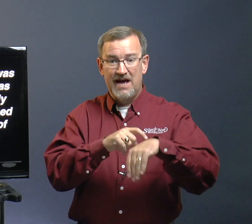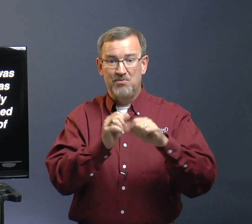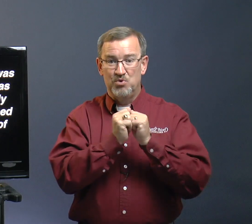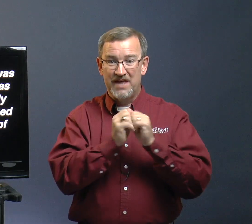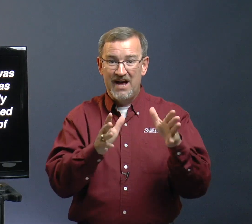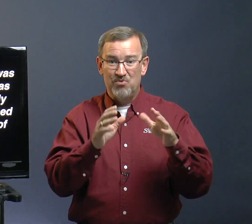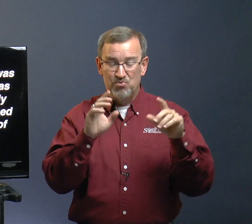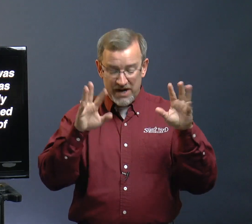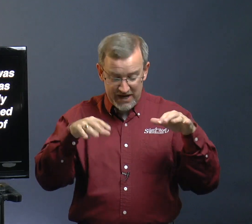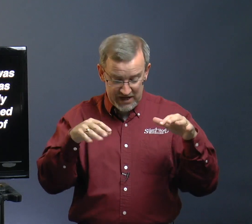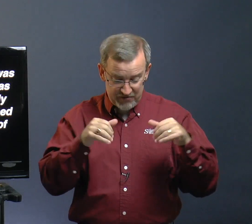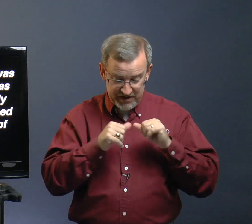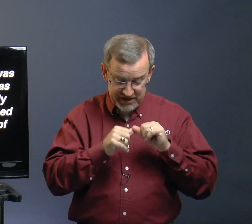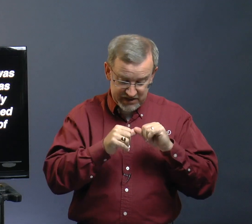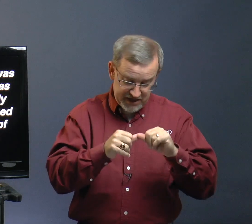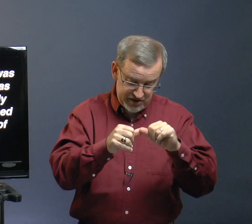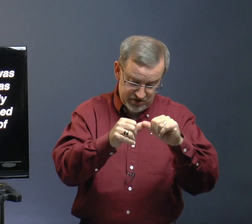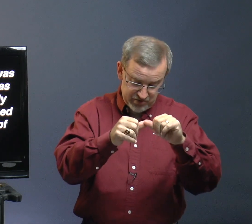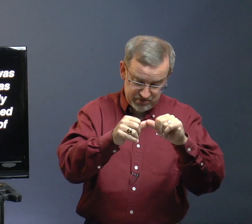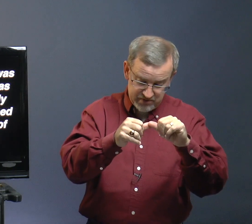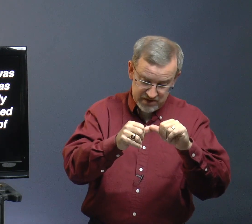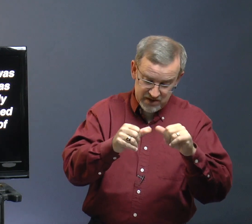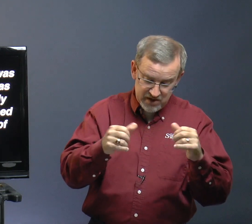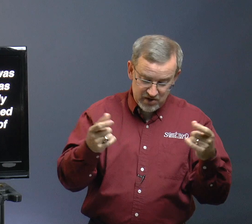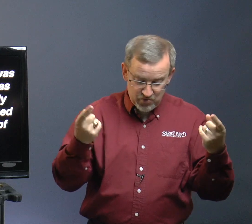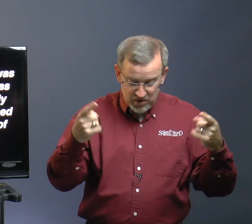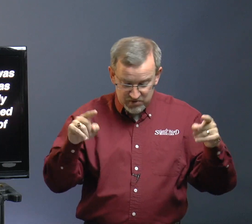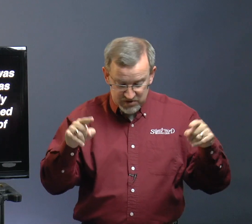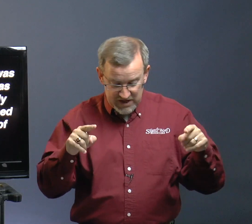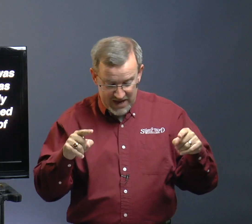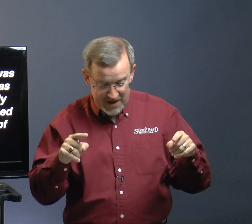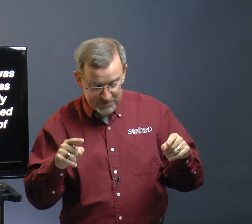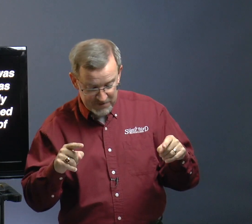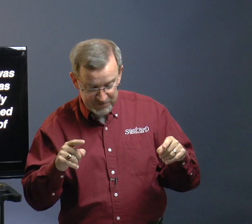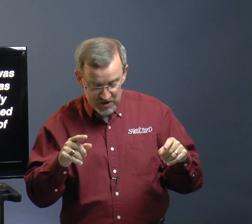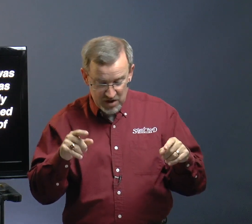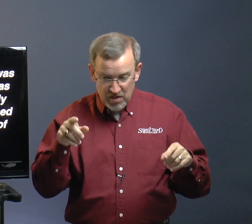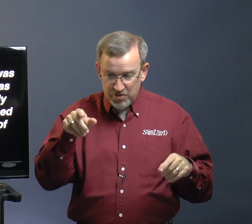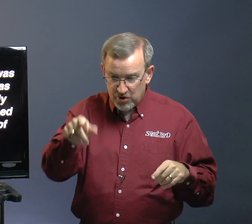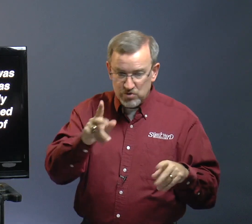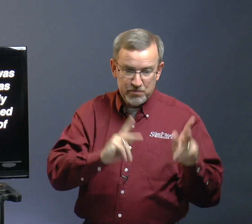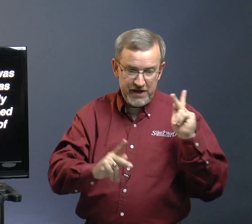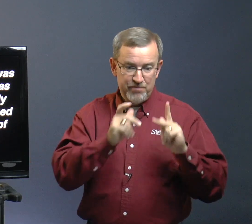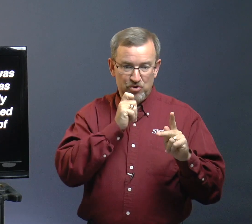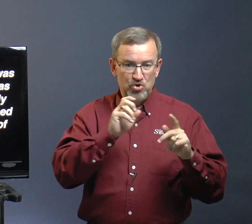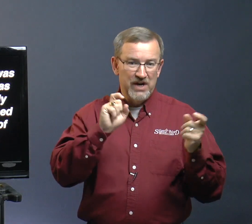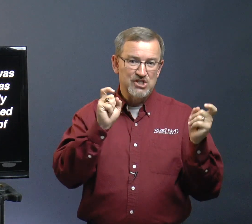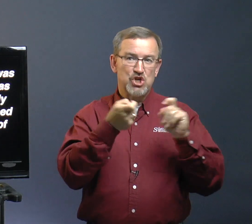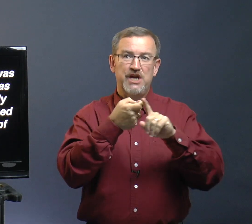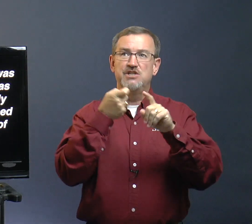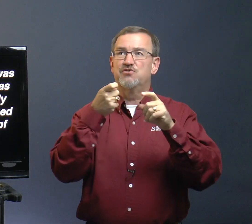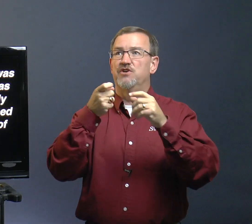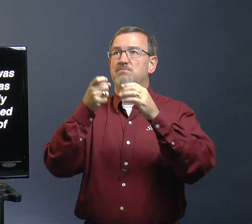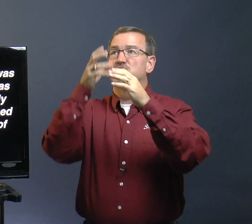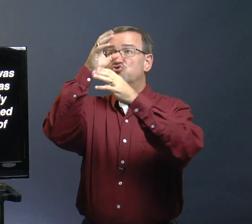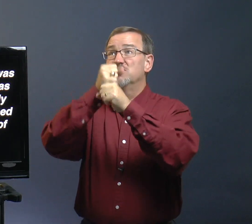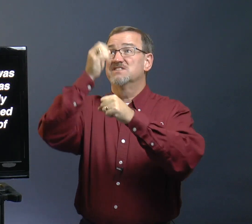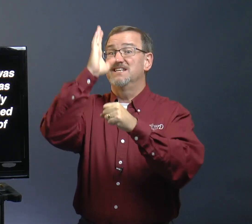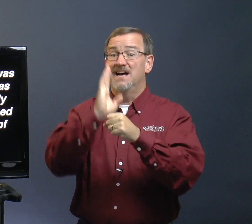the time without rain, if it continued, what was going to happen? Those people who had changed from trusting